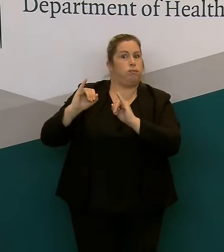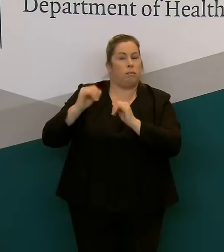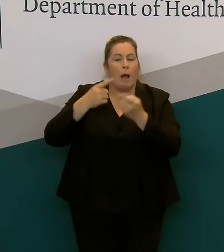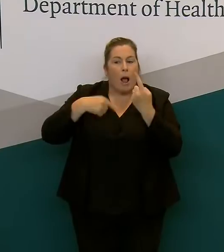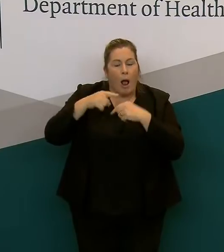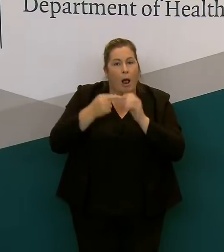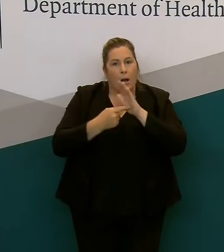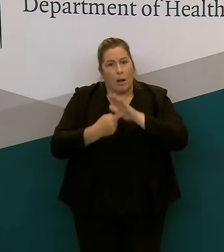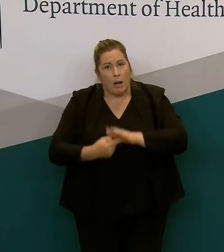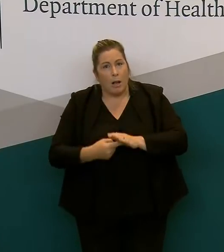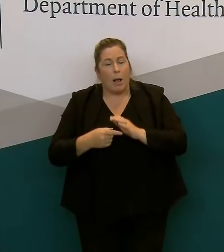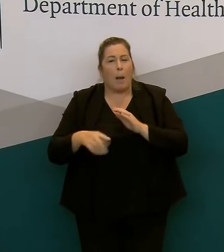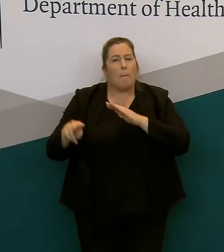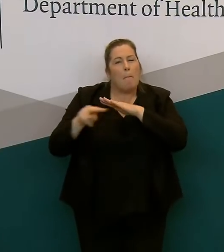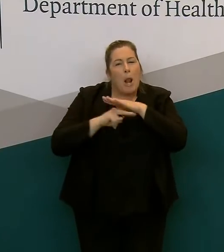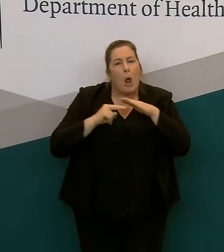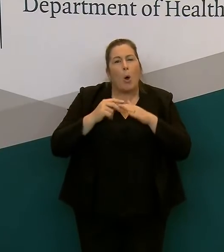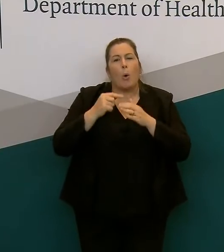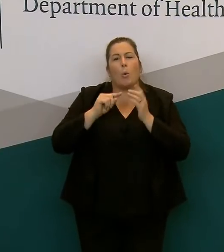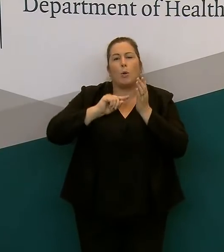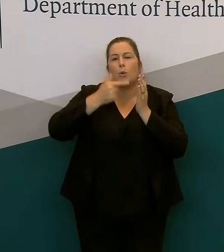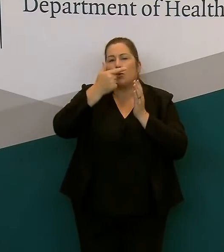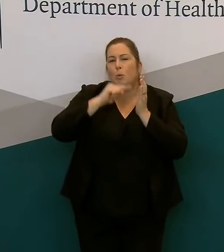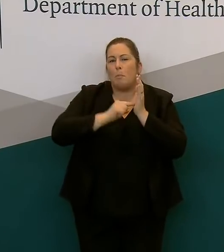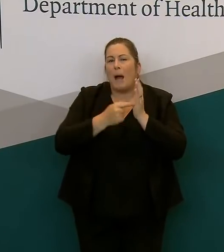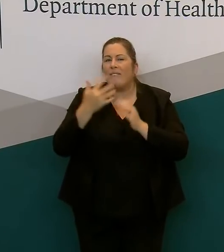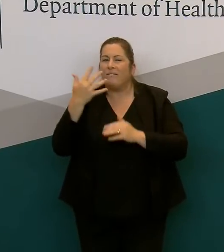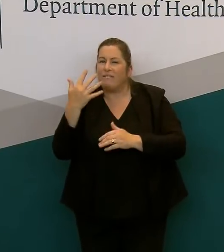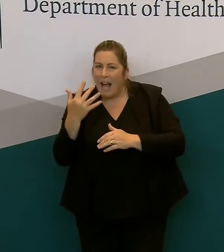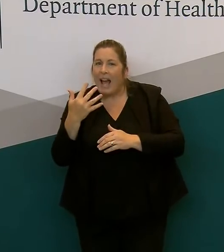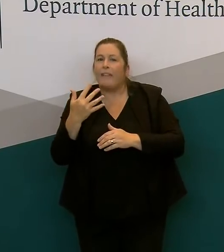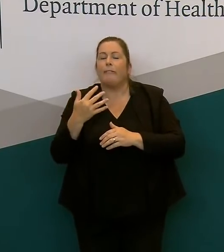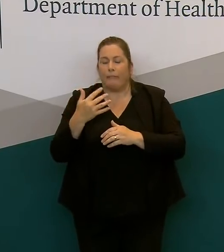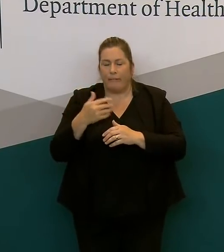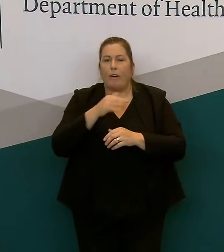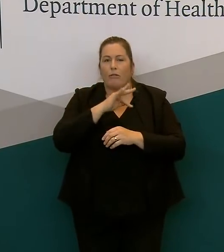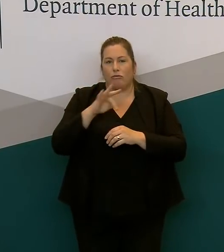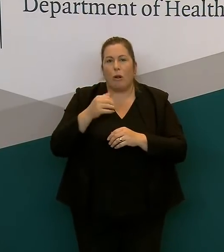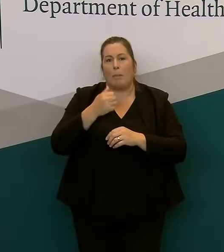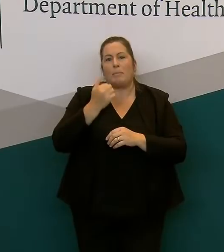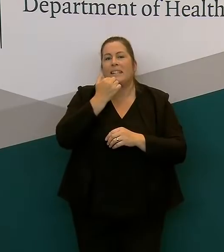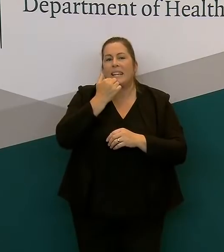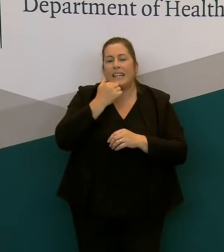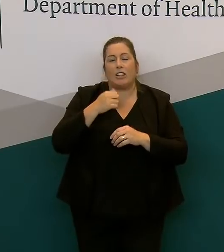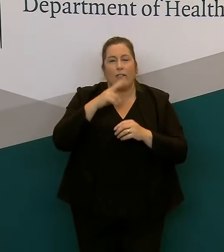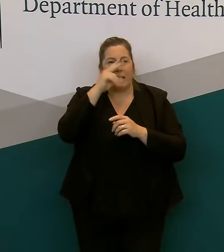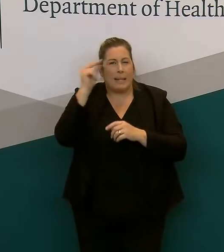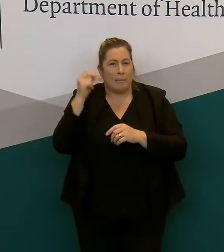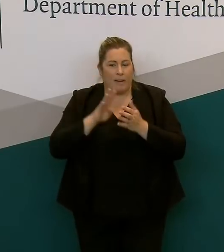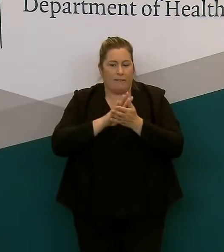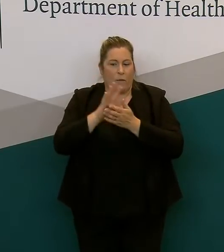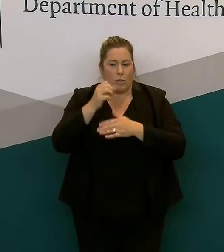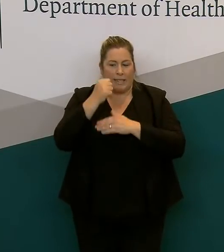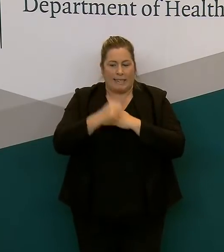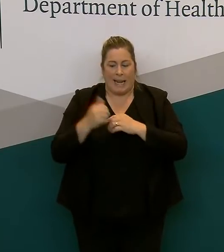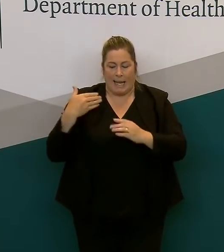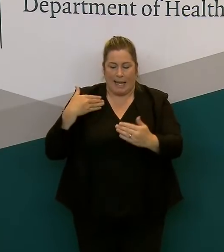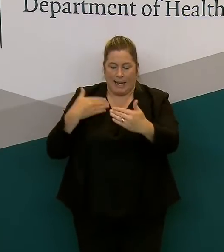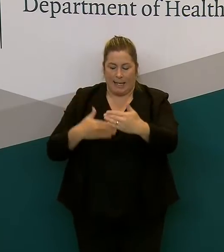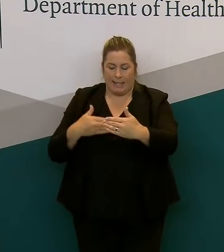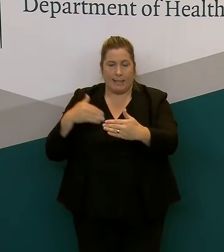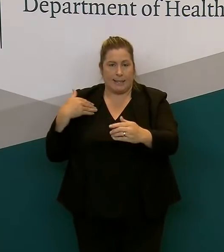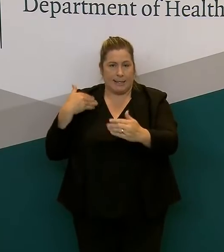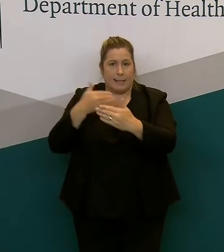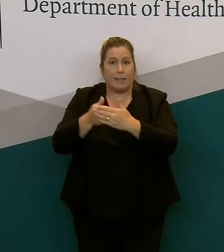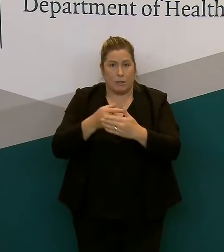below 2.5 per 100,000 if we look at the date of sampling, if you like, within the last 14 days. And that